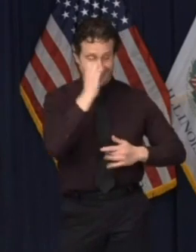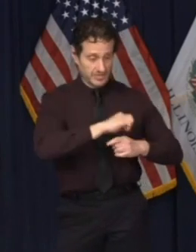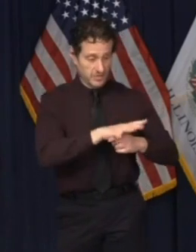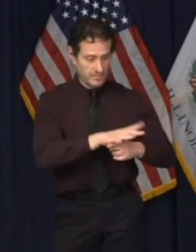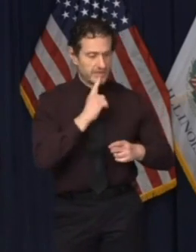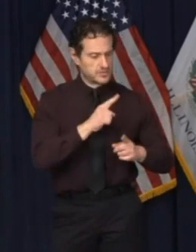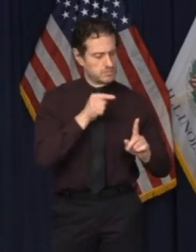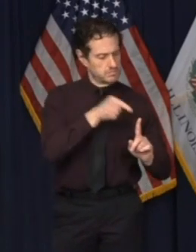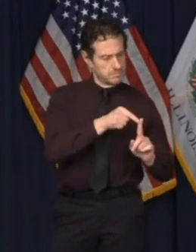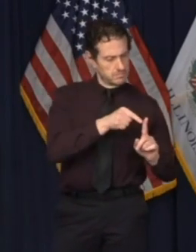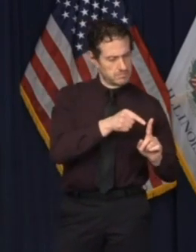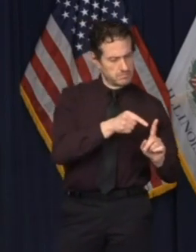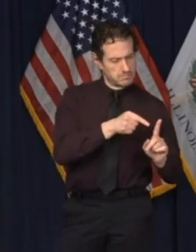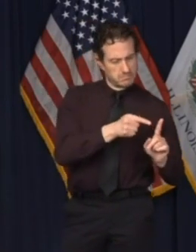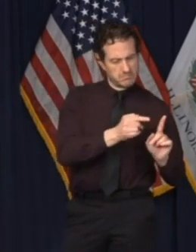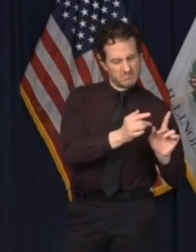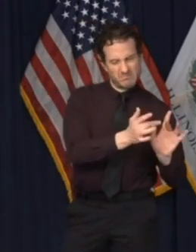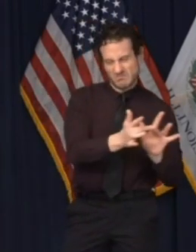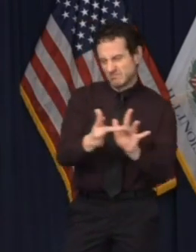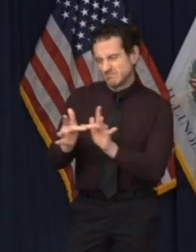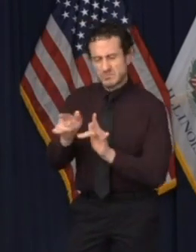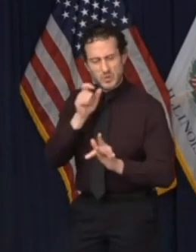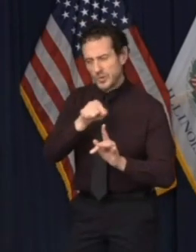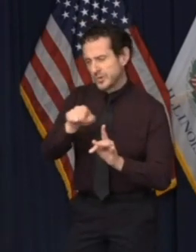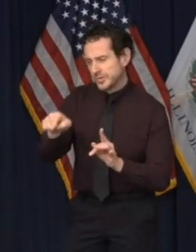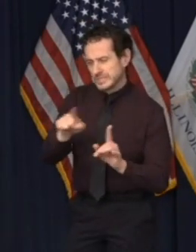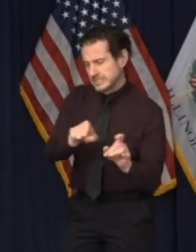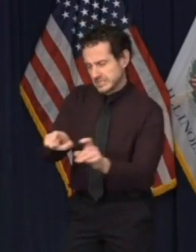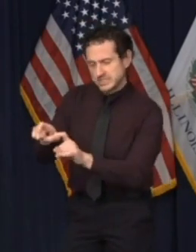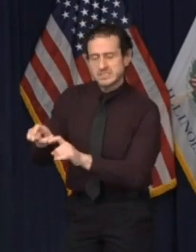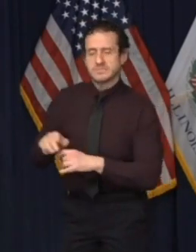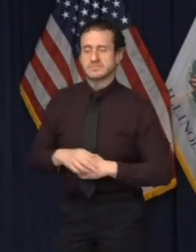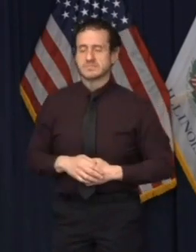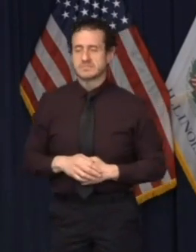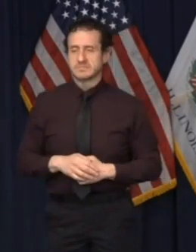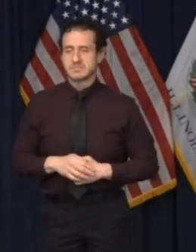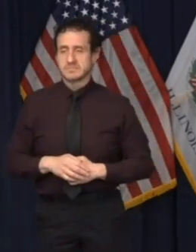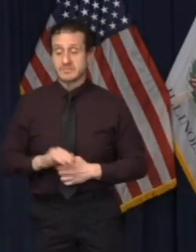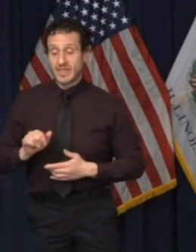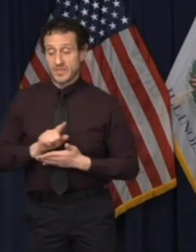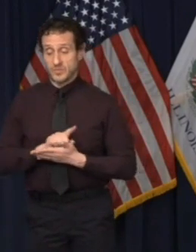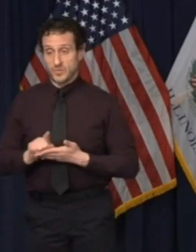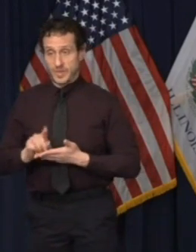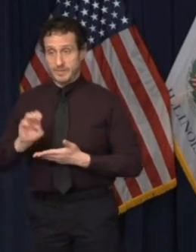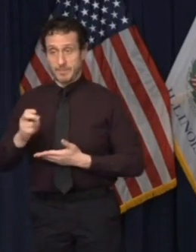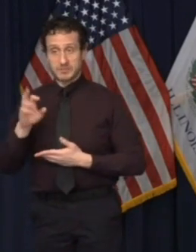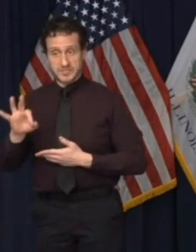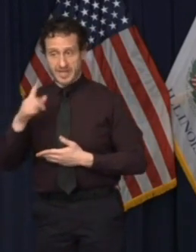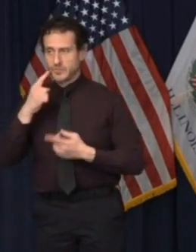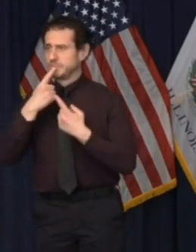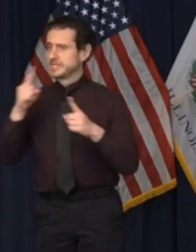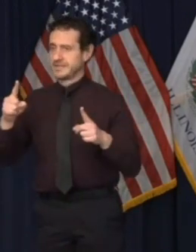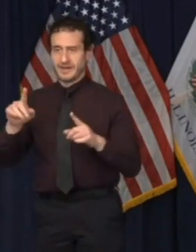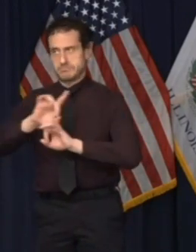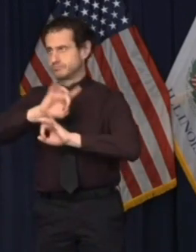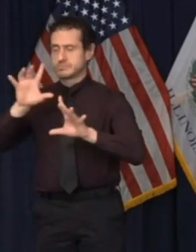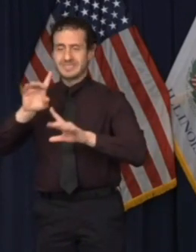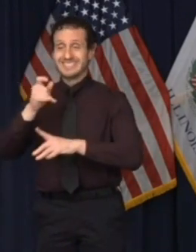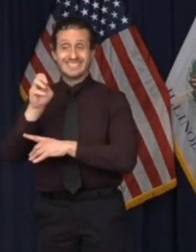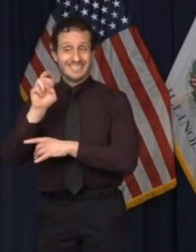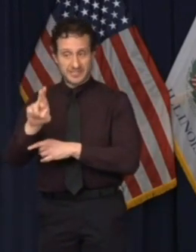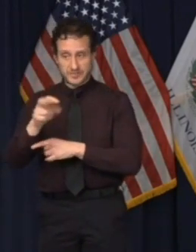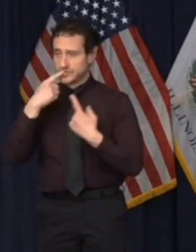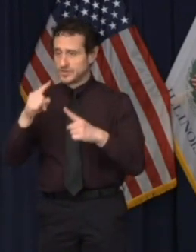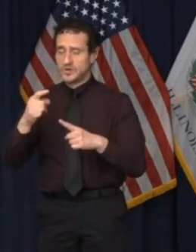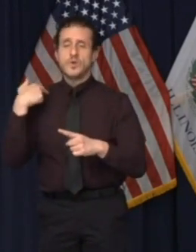training continuously since then. The week of our disaster proclamation, we began regular communication with all of our long-term